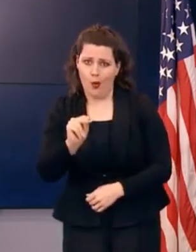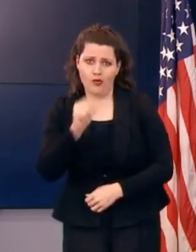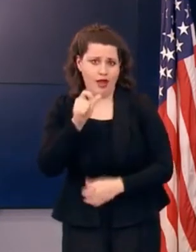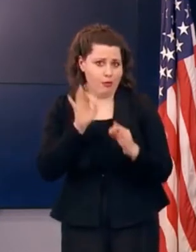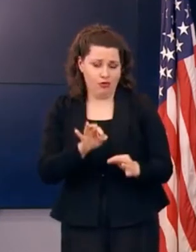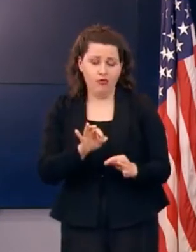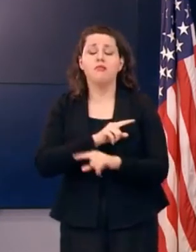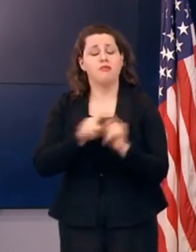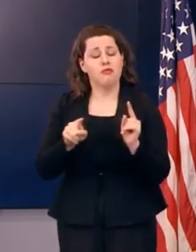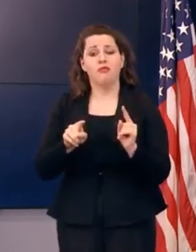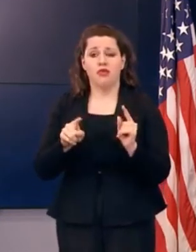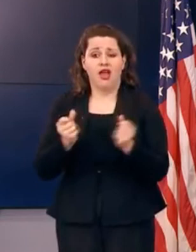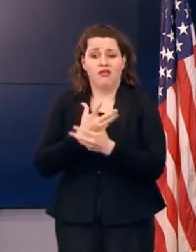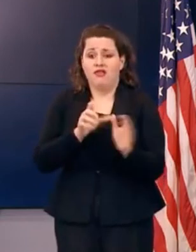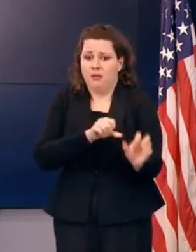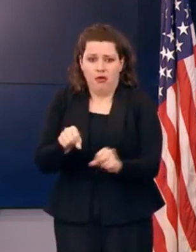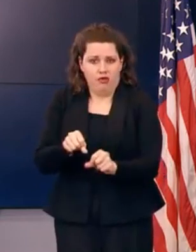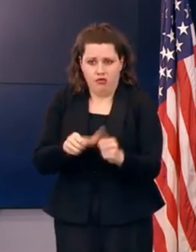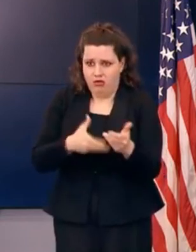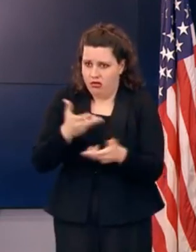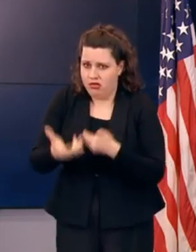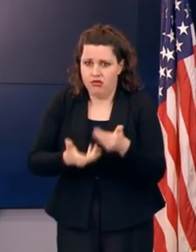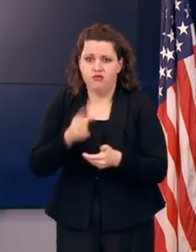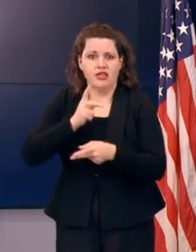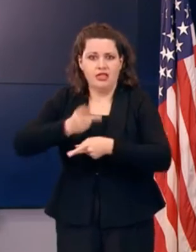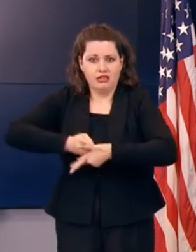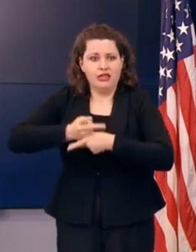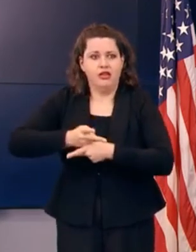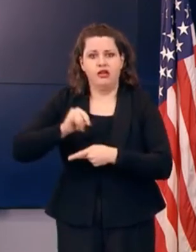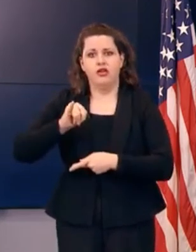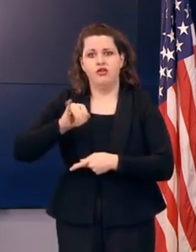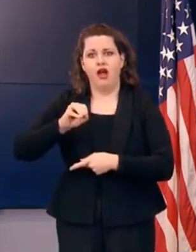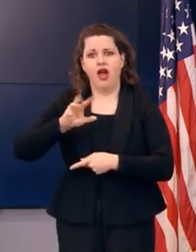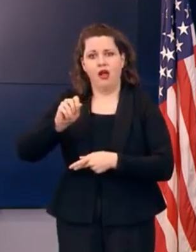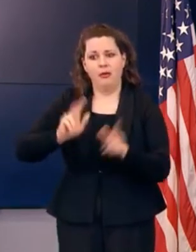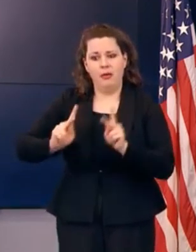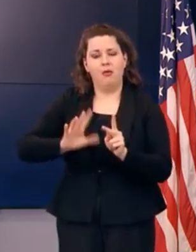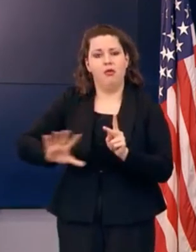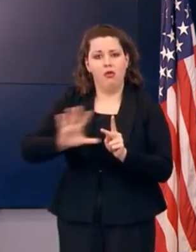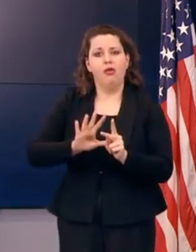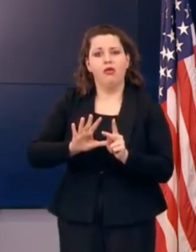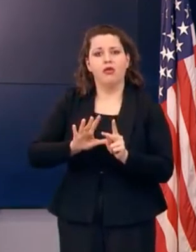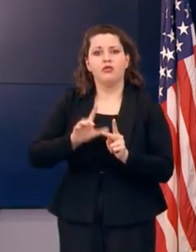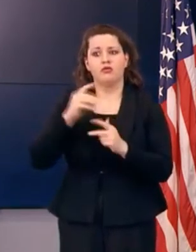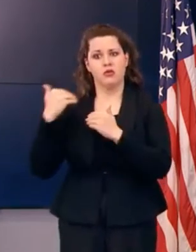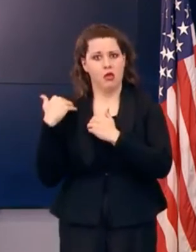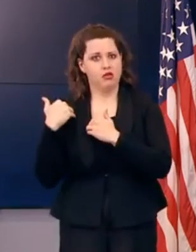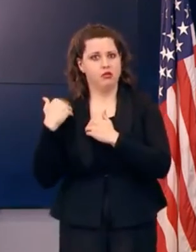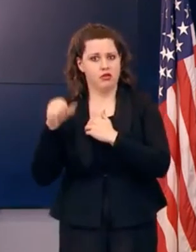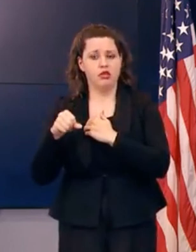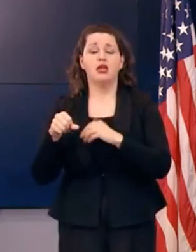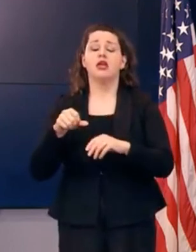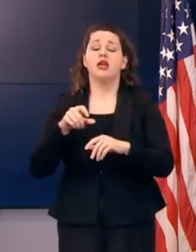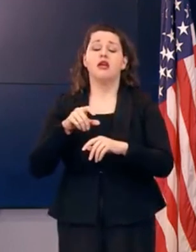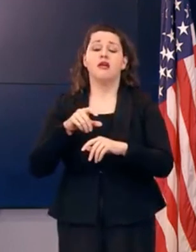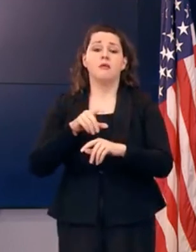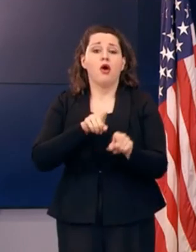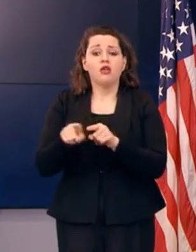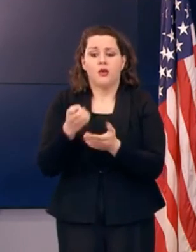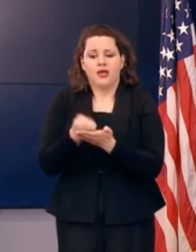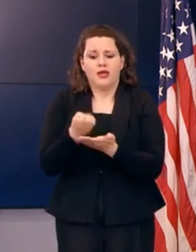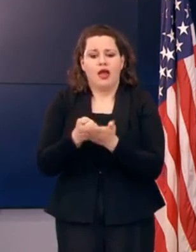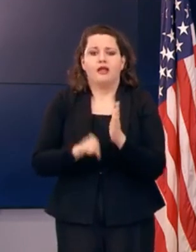doing everything we can to really take care of Iowans in a responsible way, but also to get this economy up